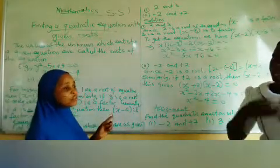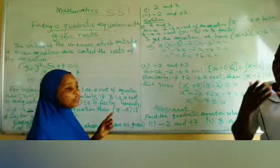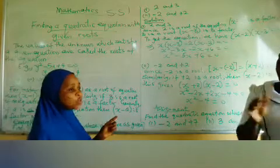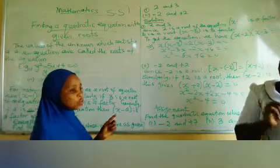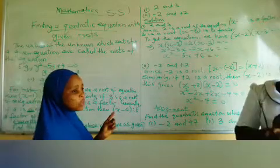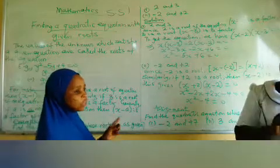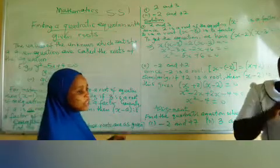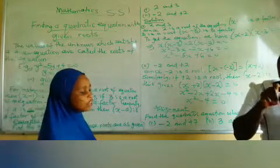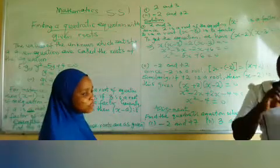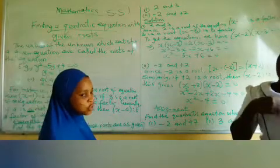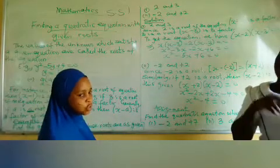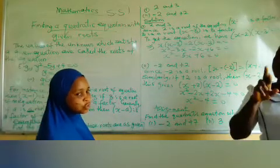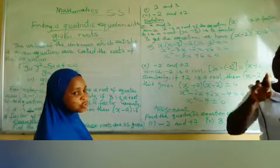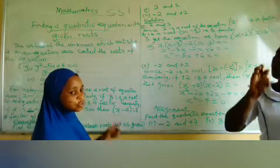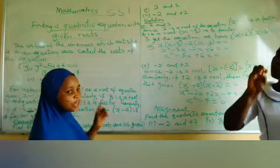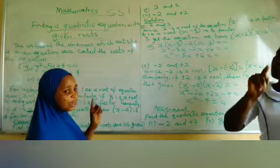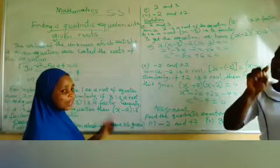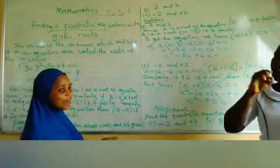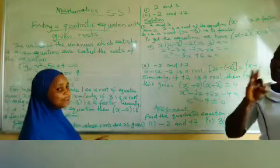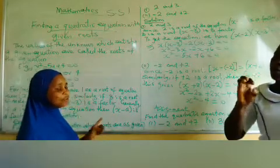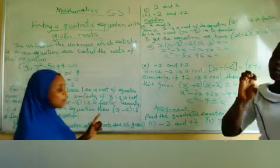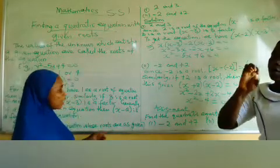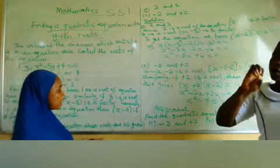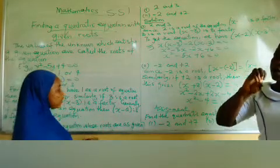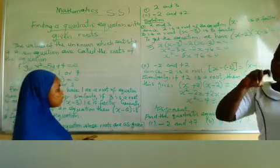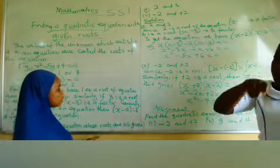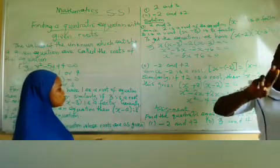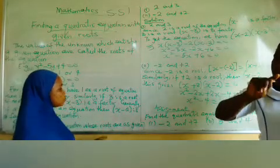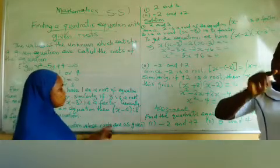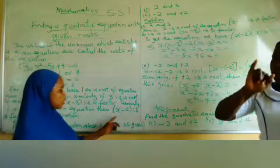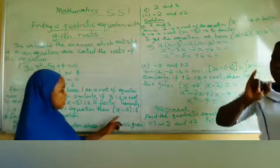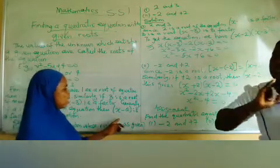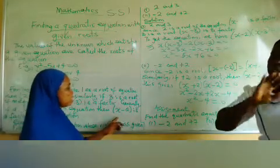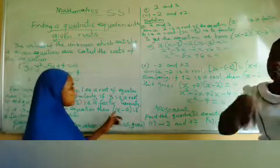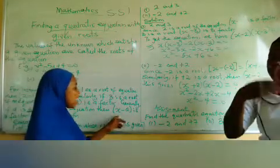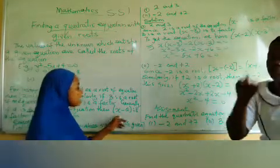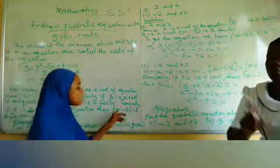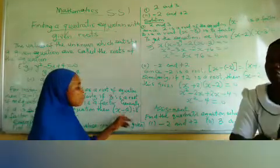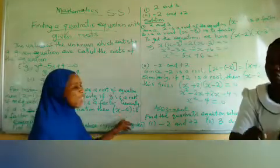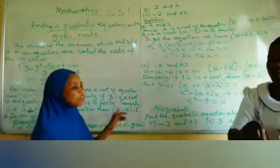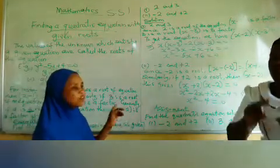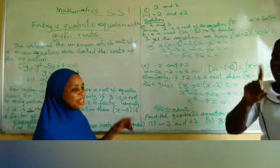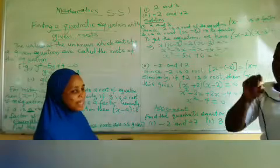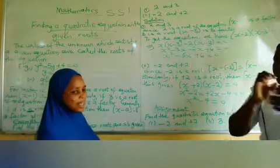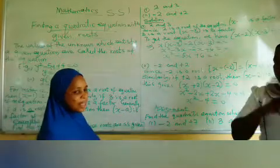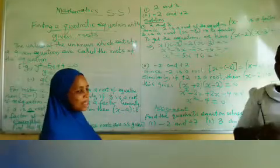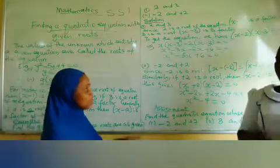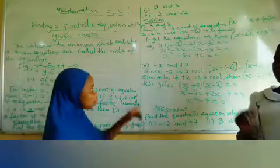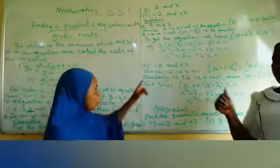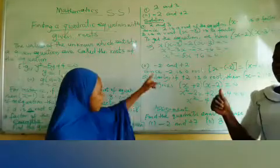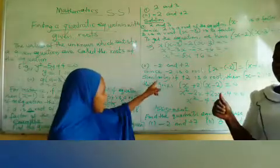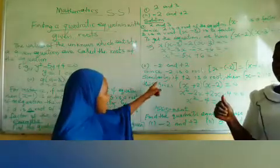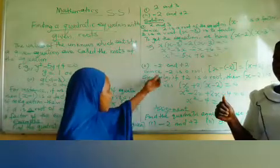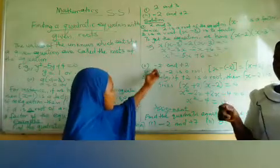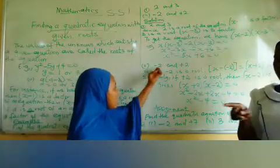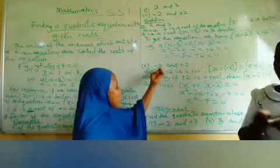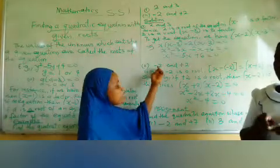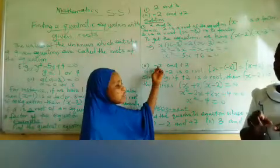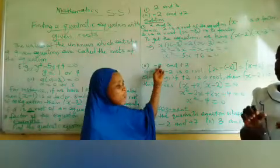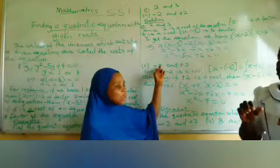of equation is given to you, the general formula you are going to use is x minus a. So here our a is